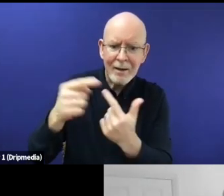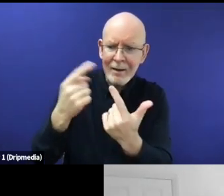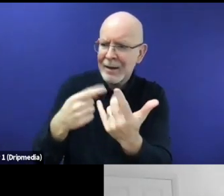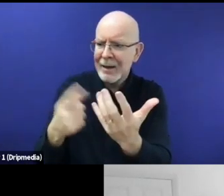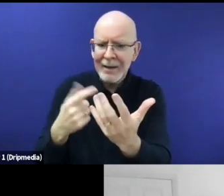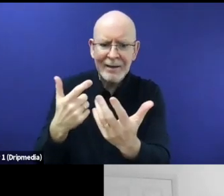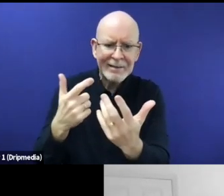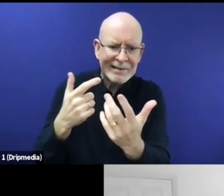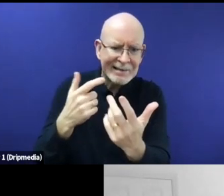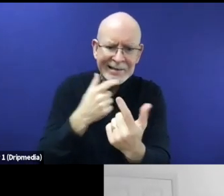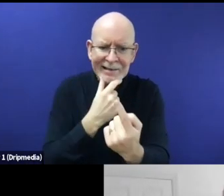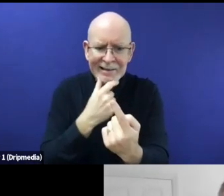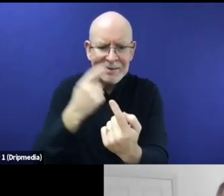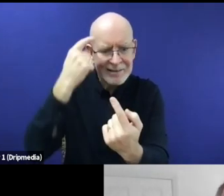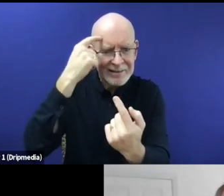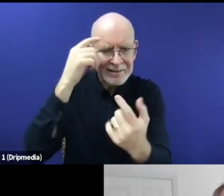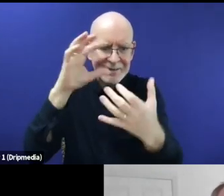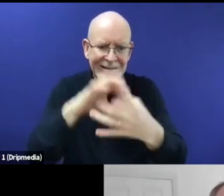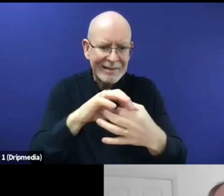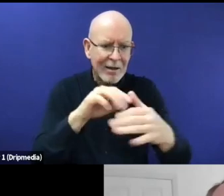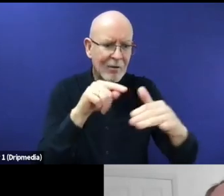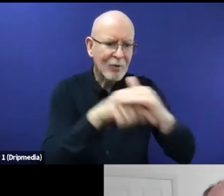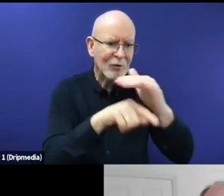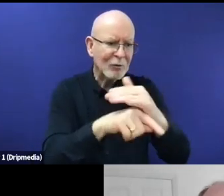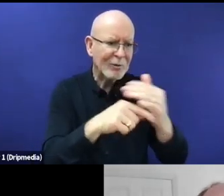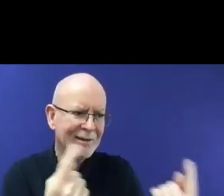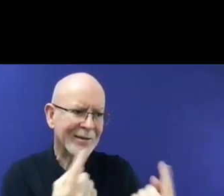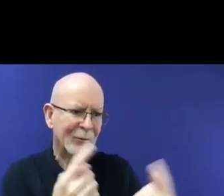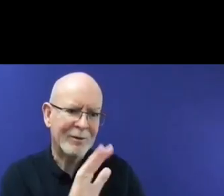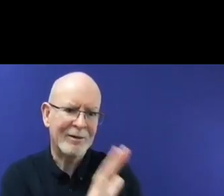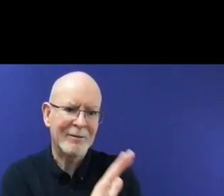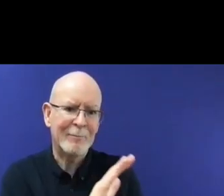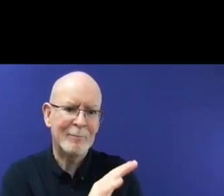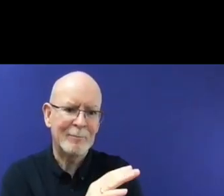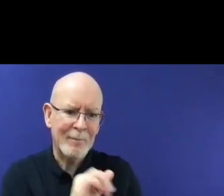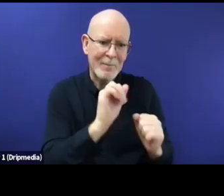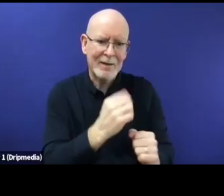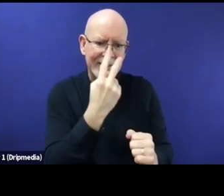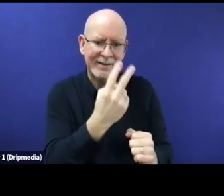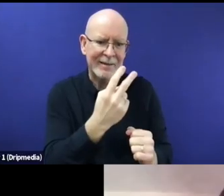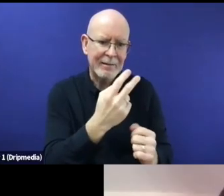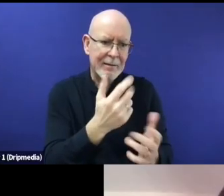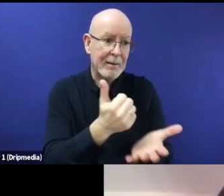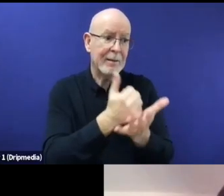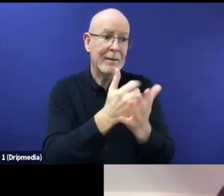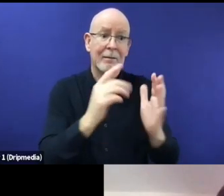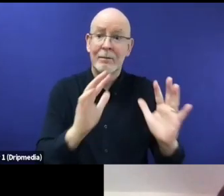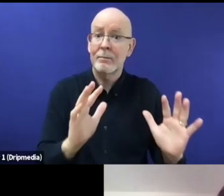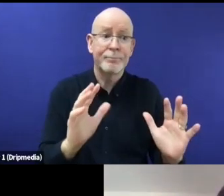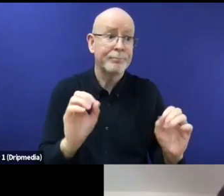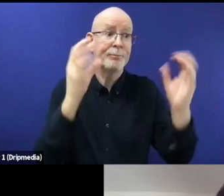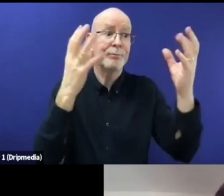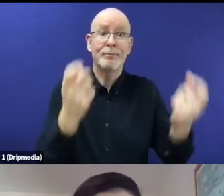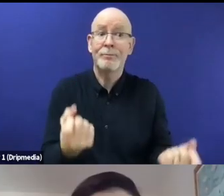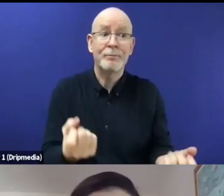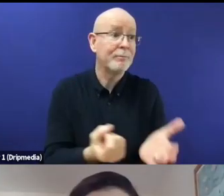Thank you, Ahmed. Can I turn now to Claire? Claire, you mentioned that the